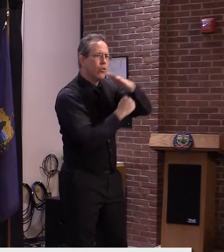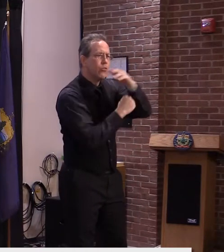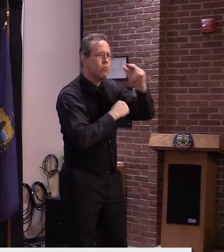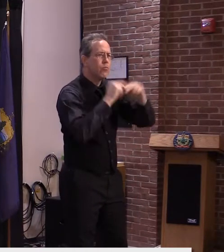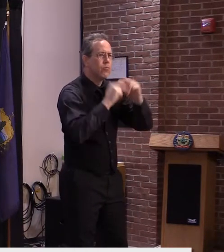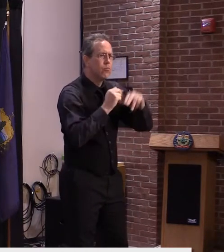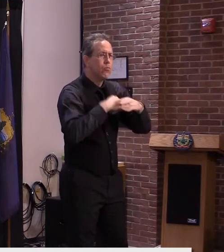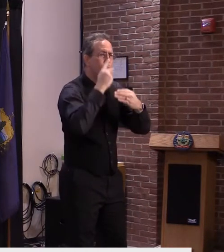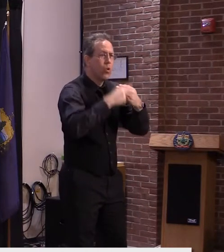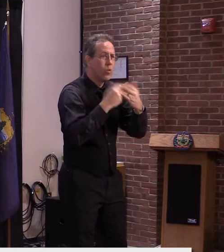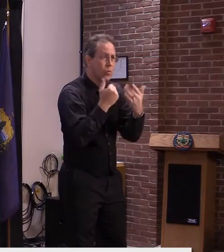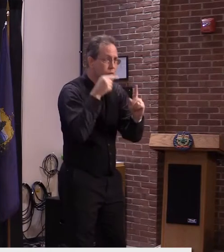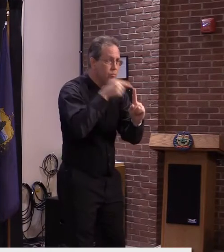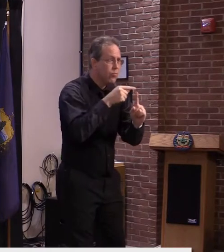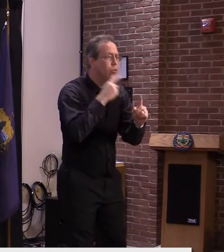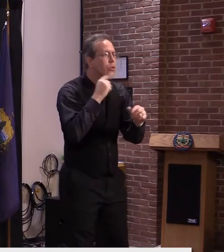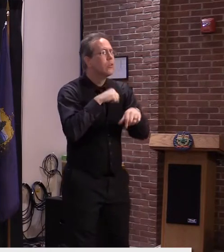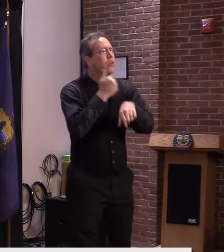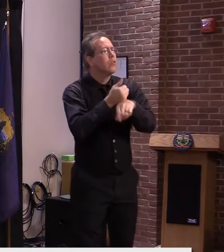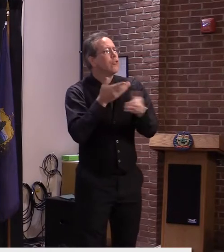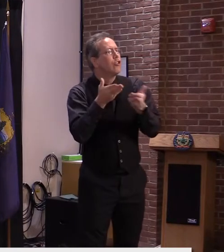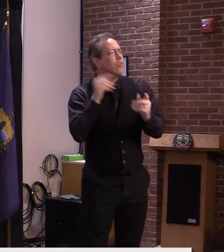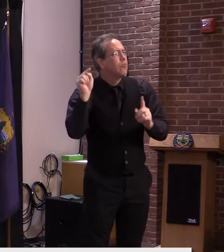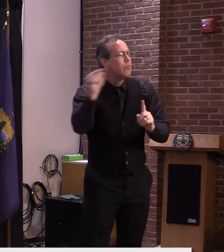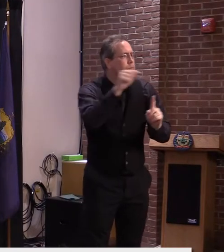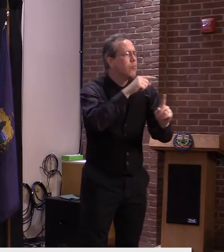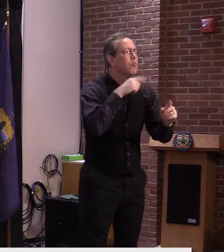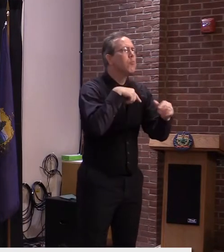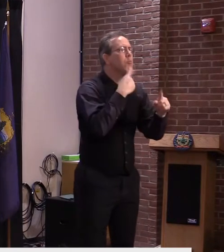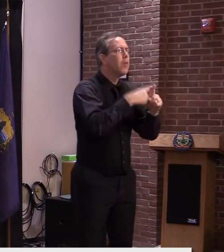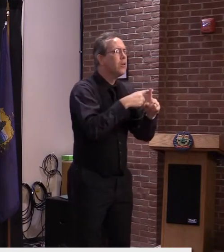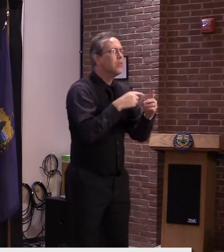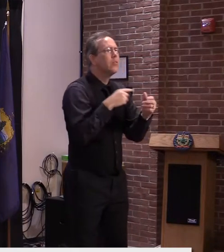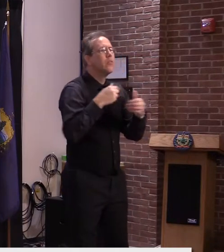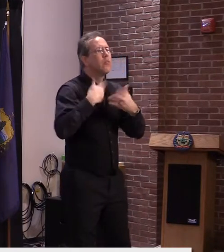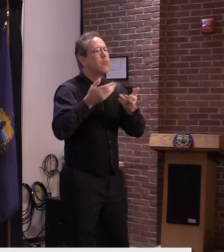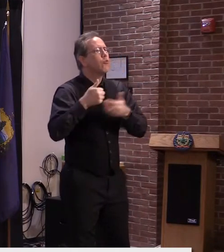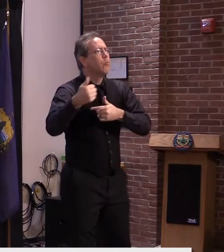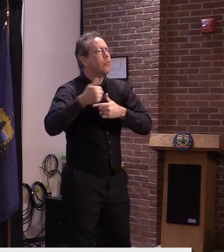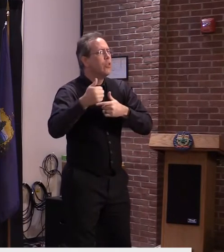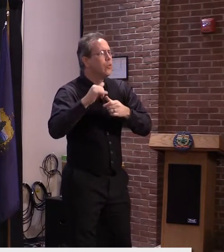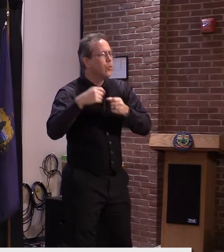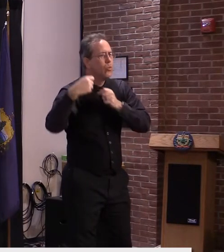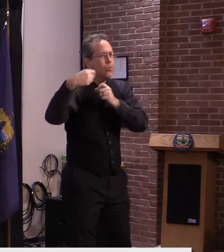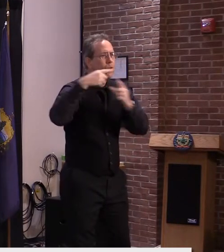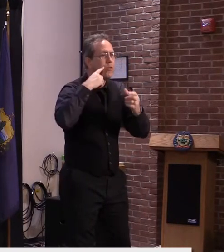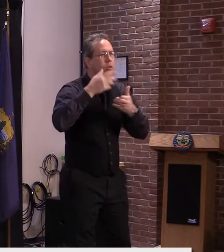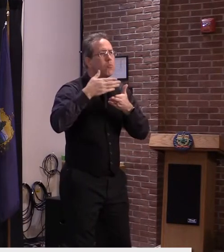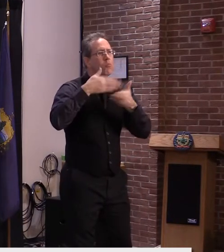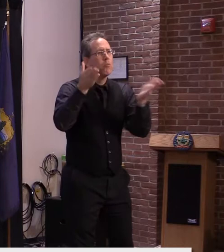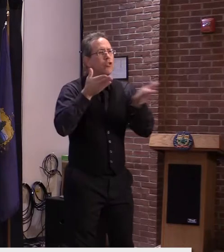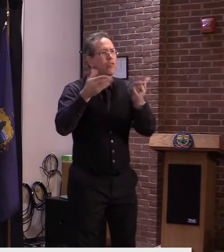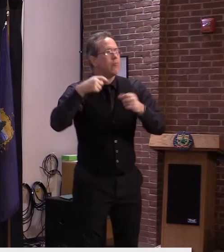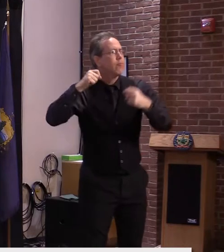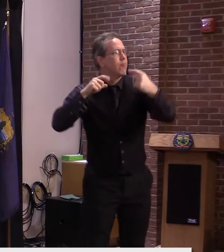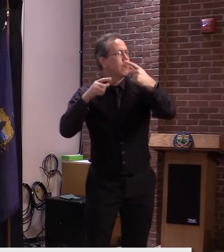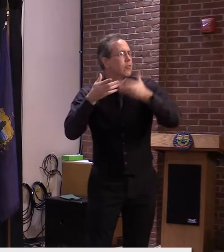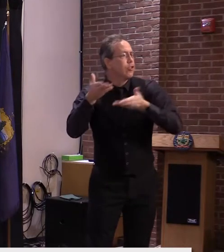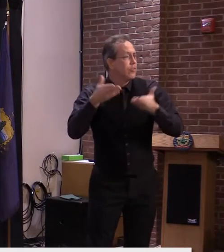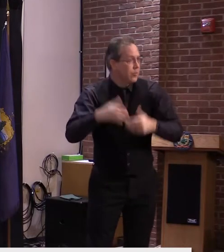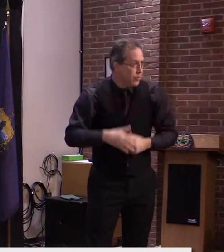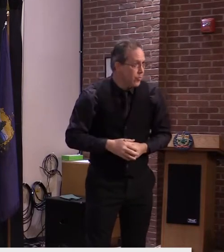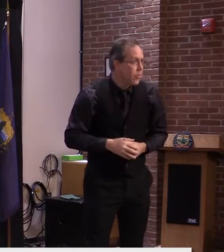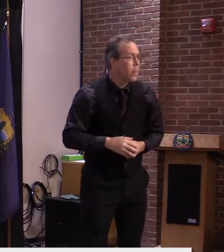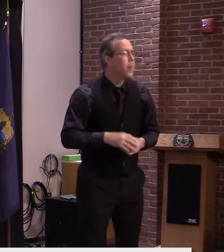Department of Public Service in partnership with the Agency of Transportation, the Department of Public Safety, our regional planning commissions, the Agency